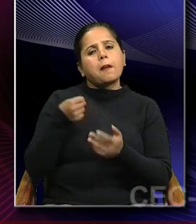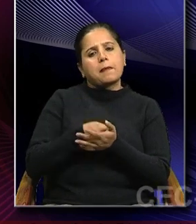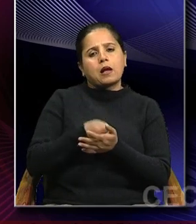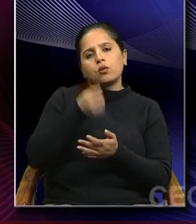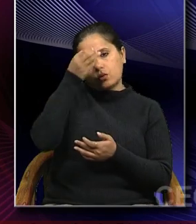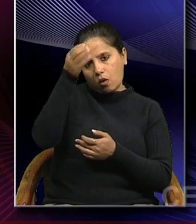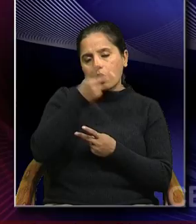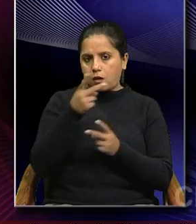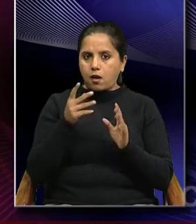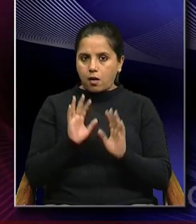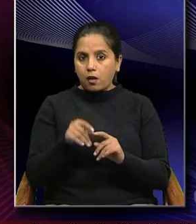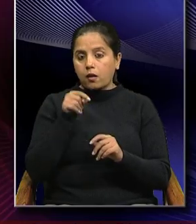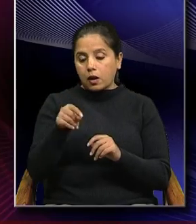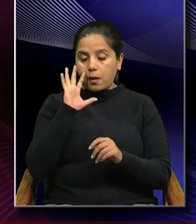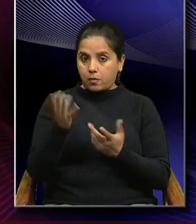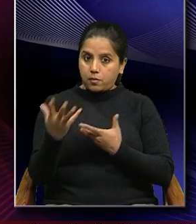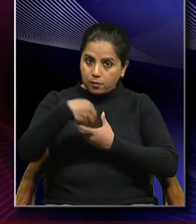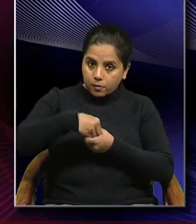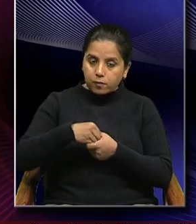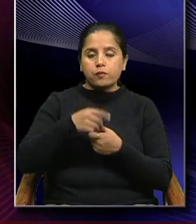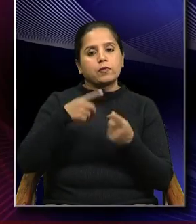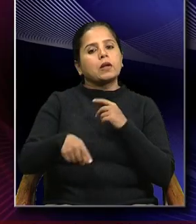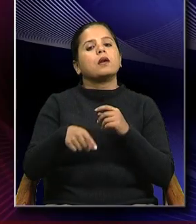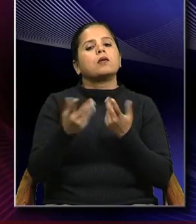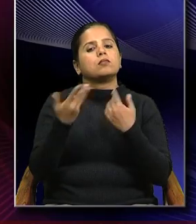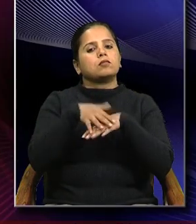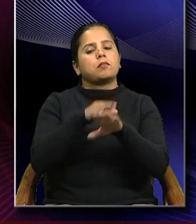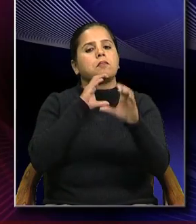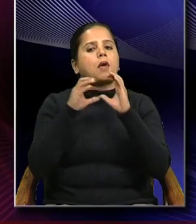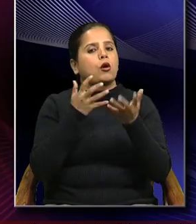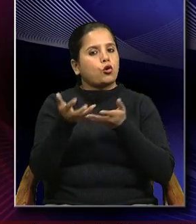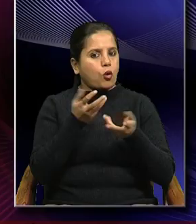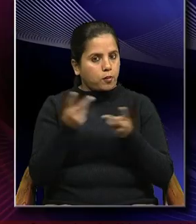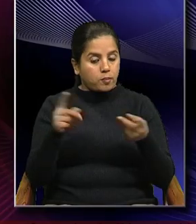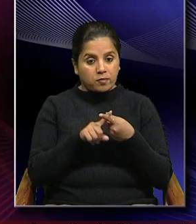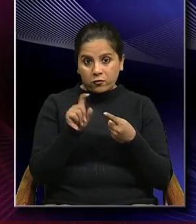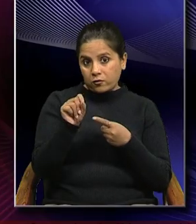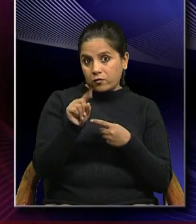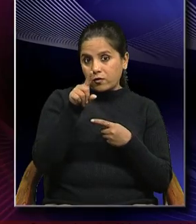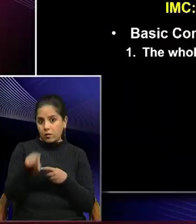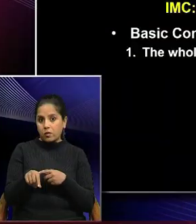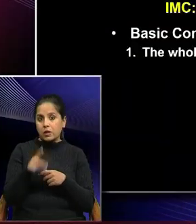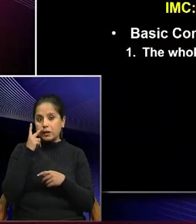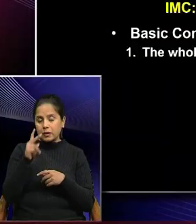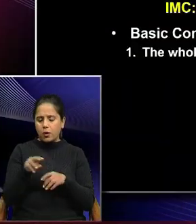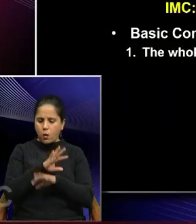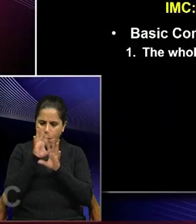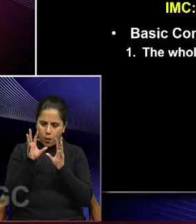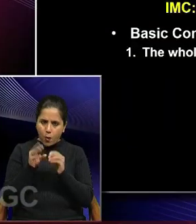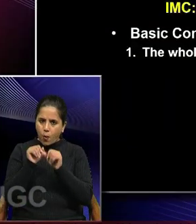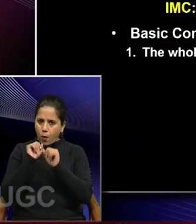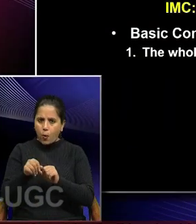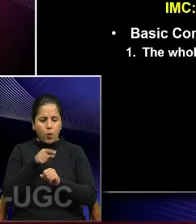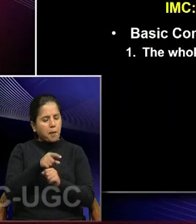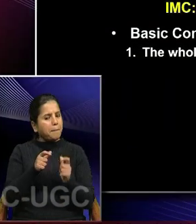concepts into integrated marketing communication. The first one is the whole is greater than the sum of it. This is